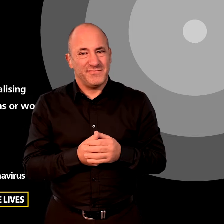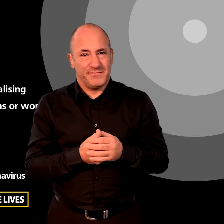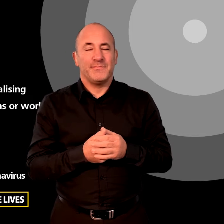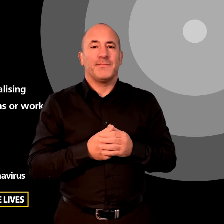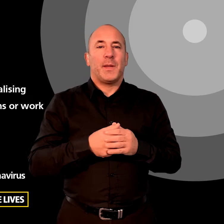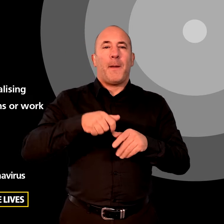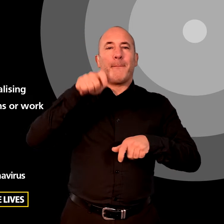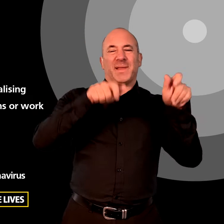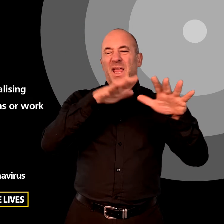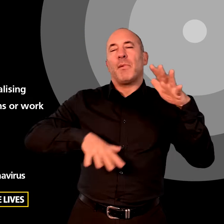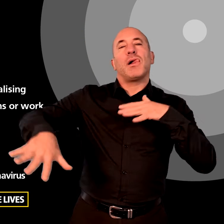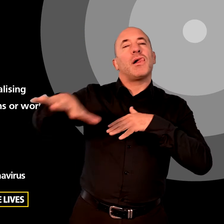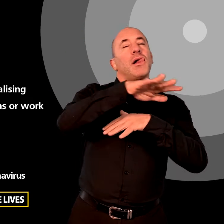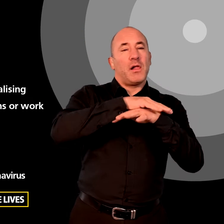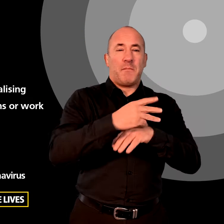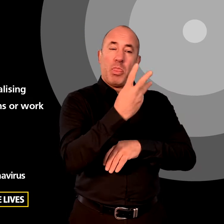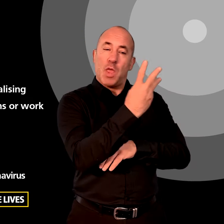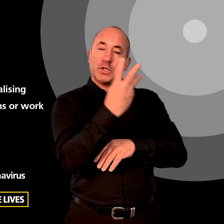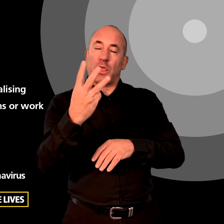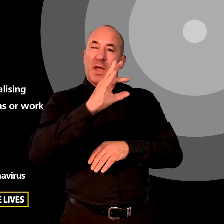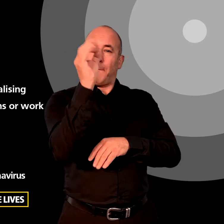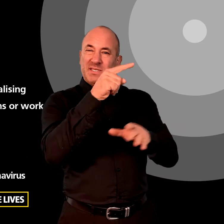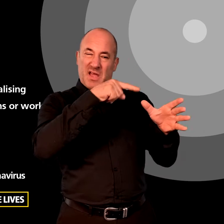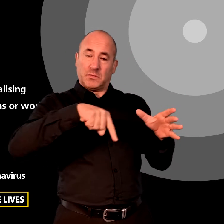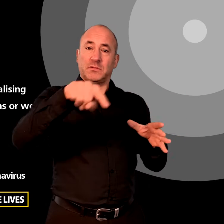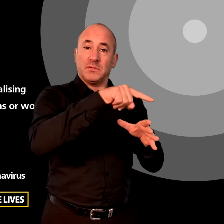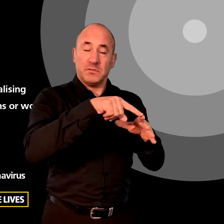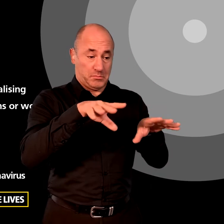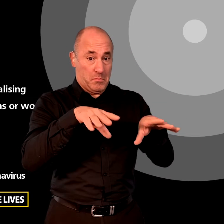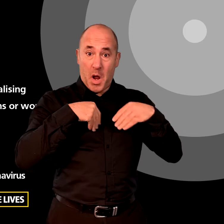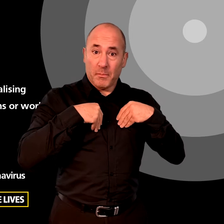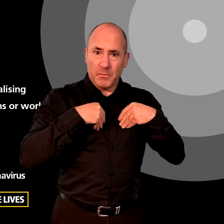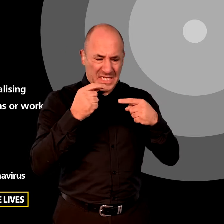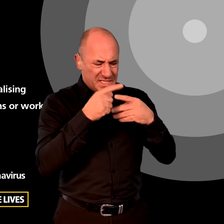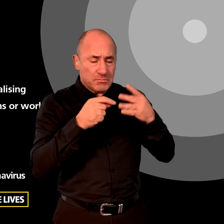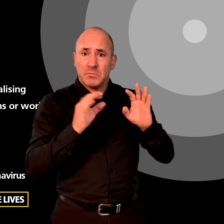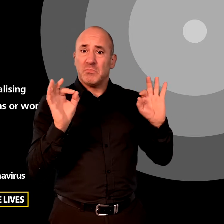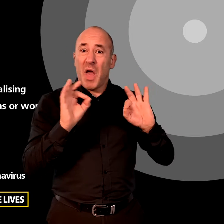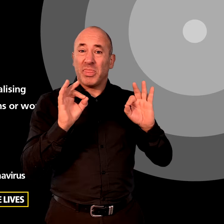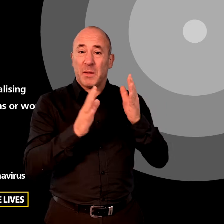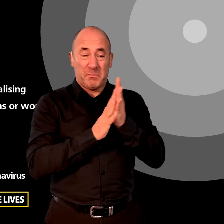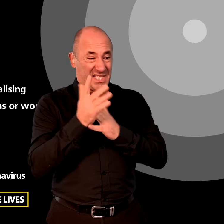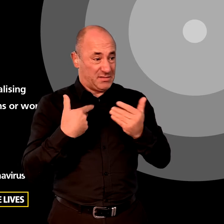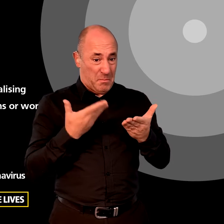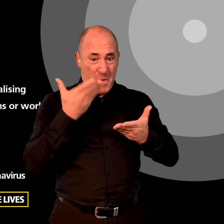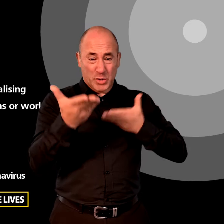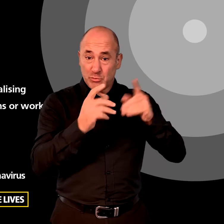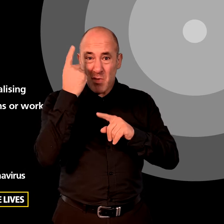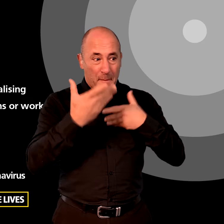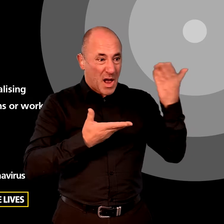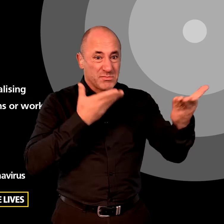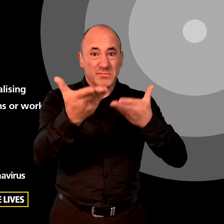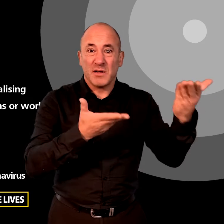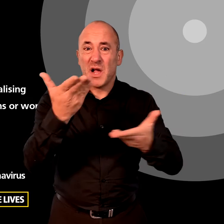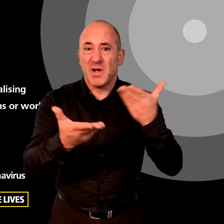Around 1 in 3 people have no symptoms, so will be spreading it without realizing. You must not